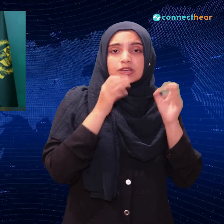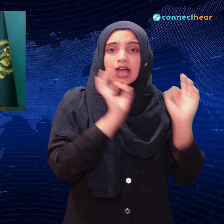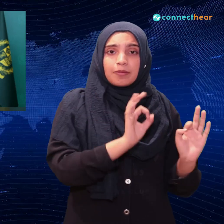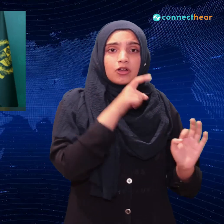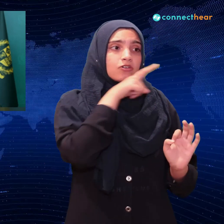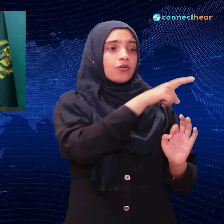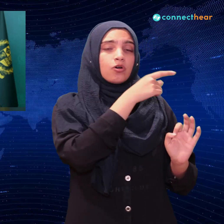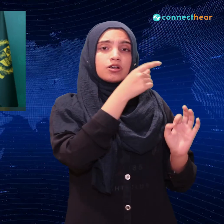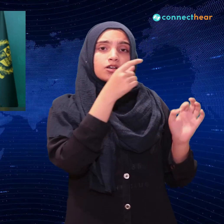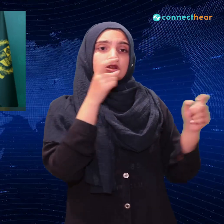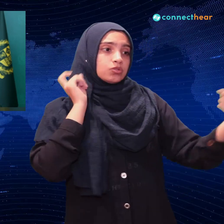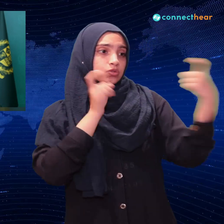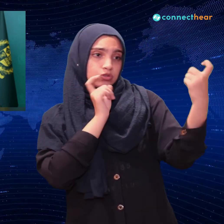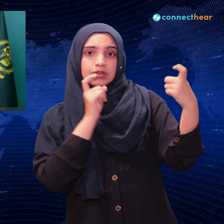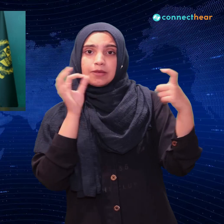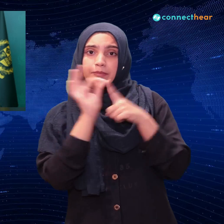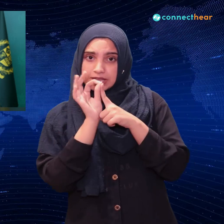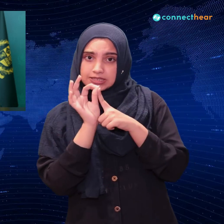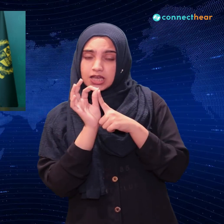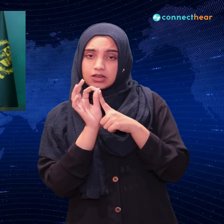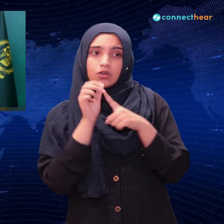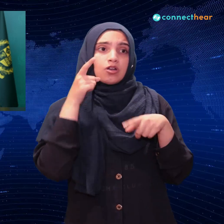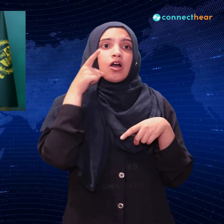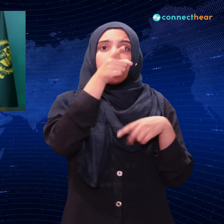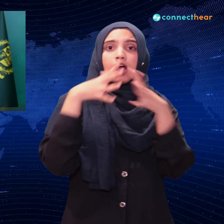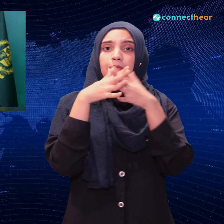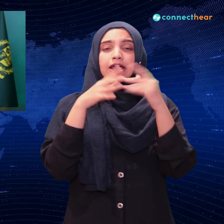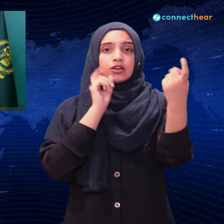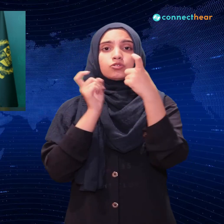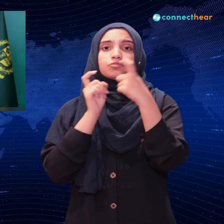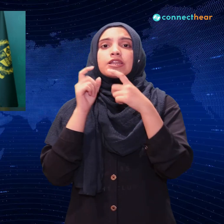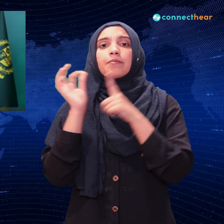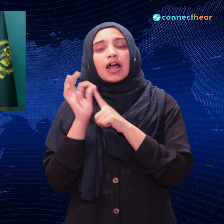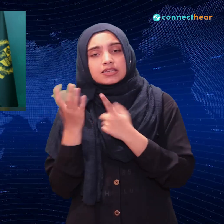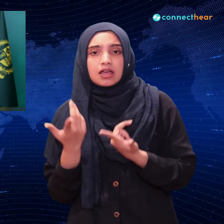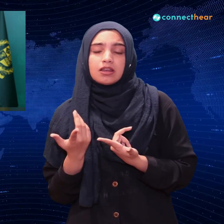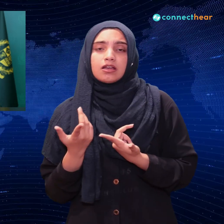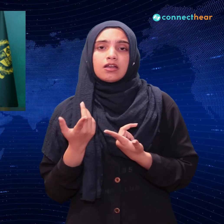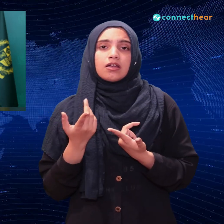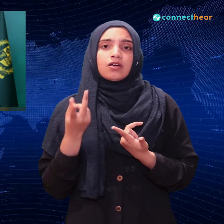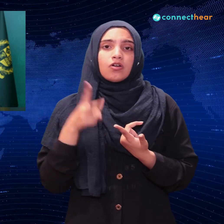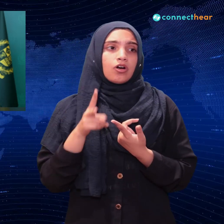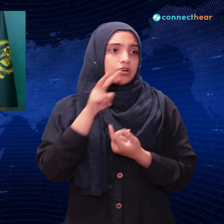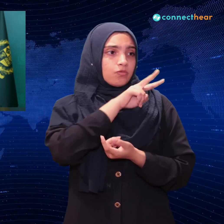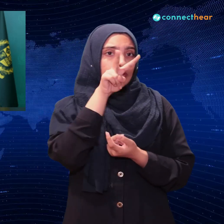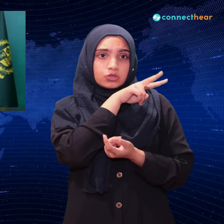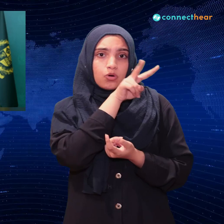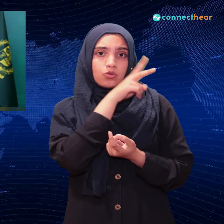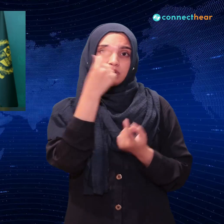We were called collaborators. They declared jihad on us. Then all along